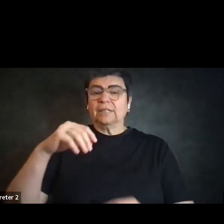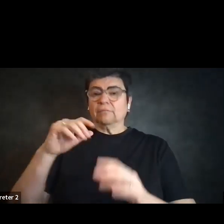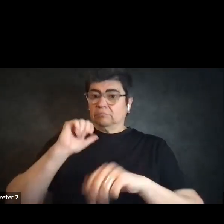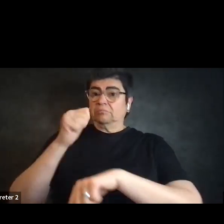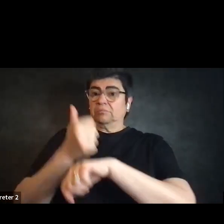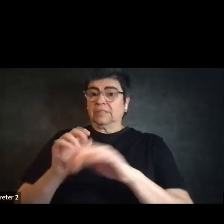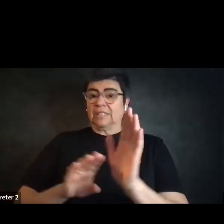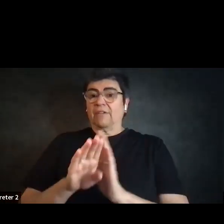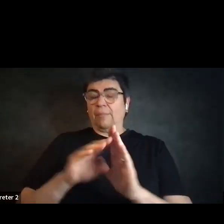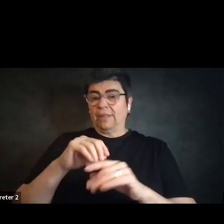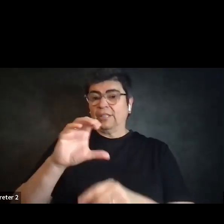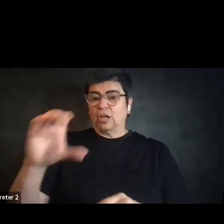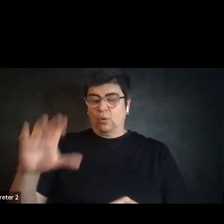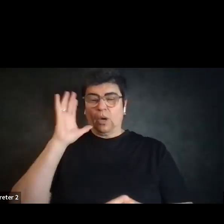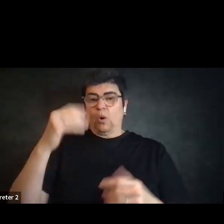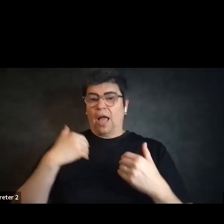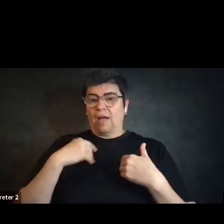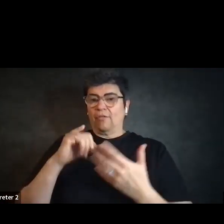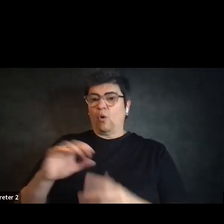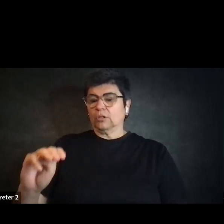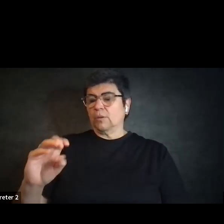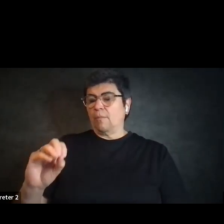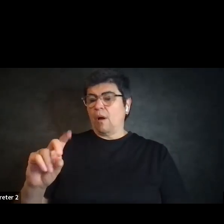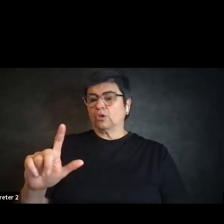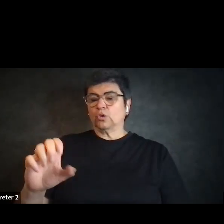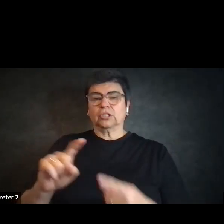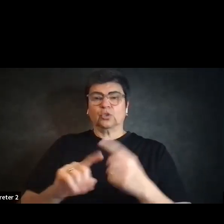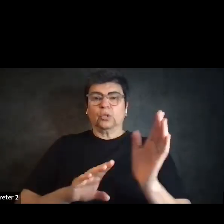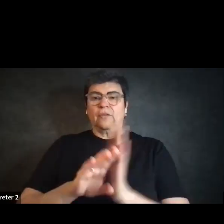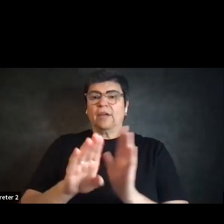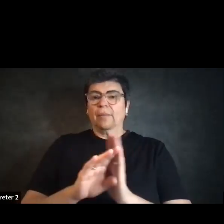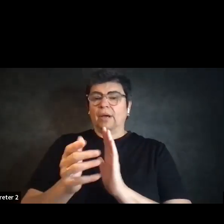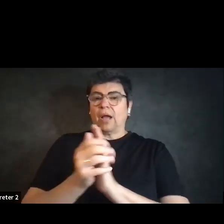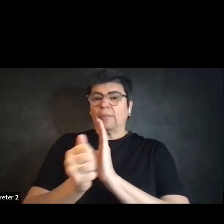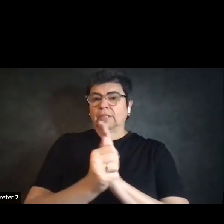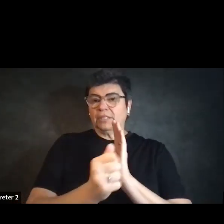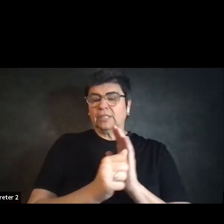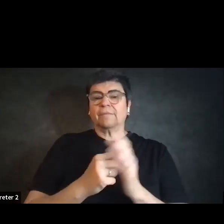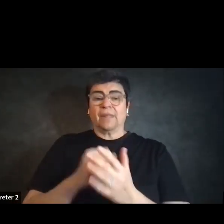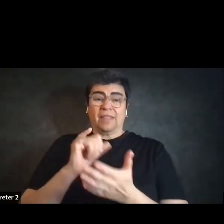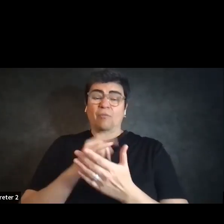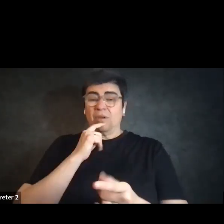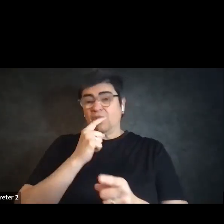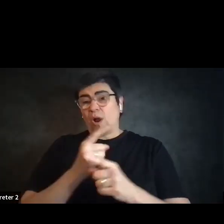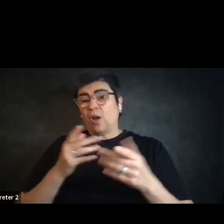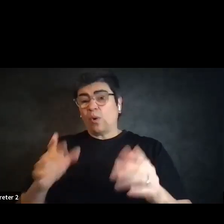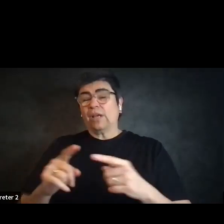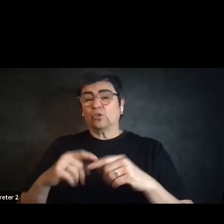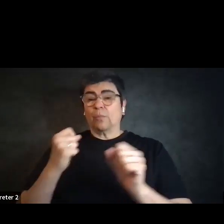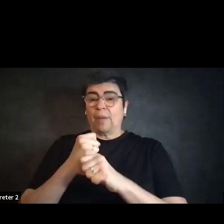have those modules to implement these disability competencies. And that would be a right way to make effective